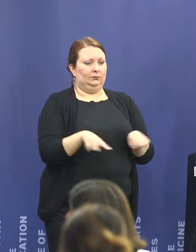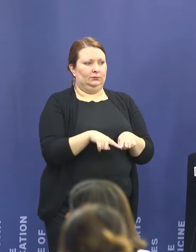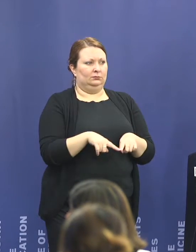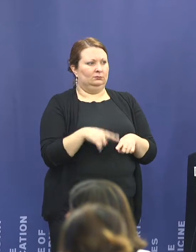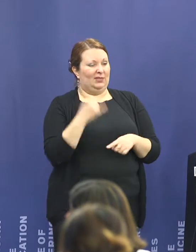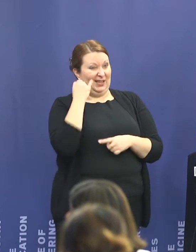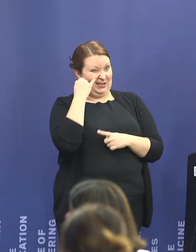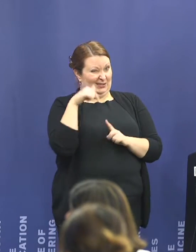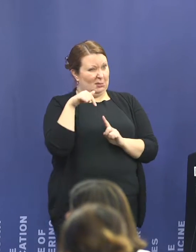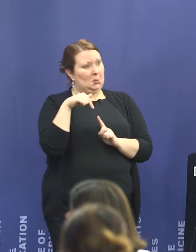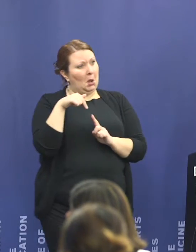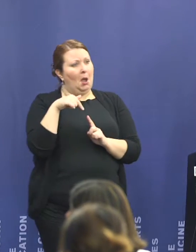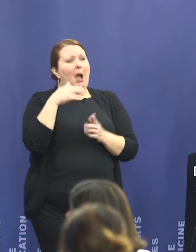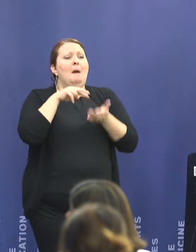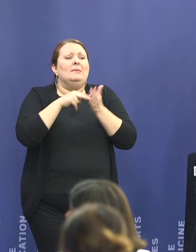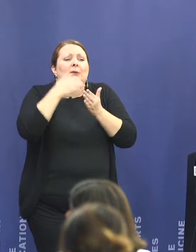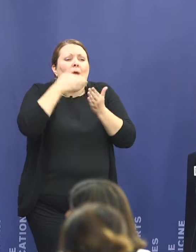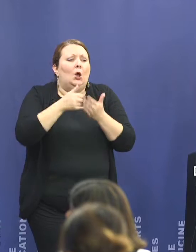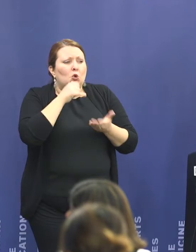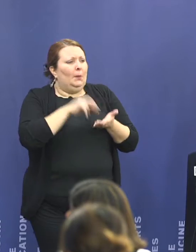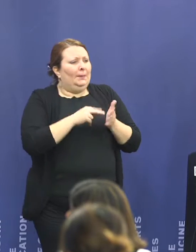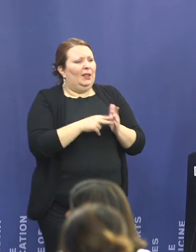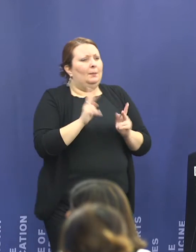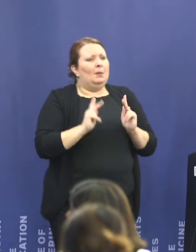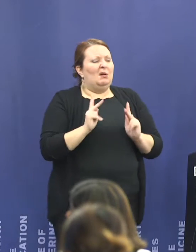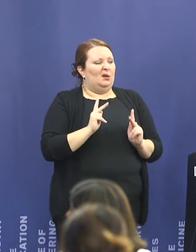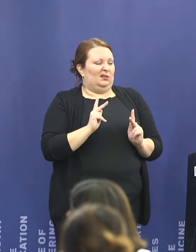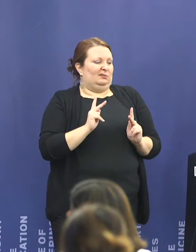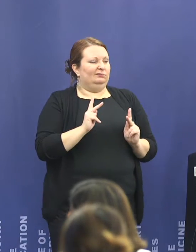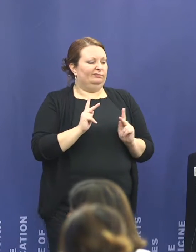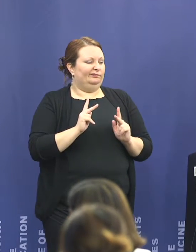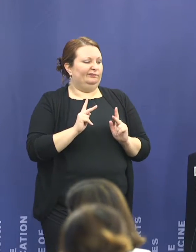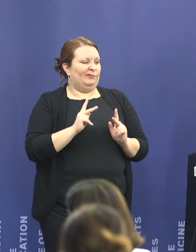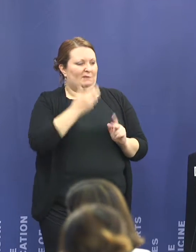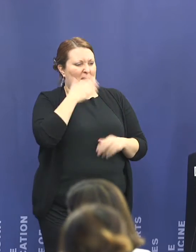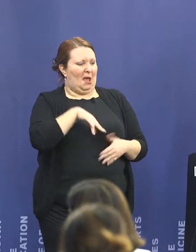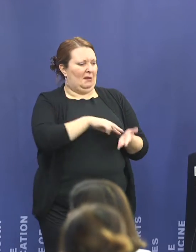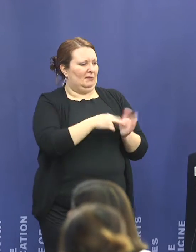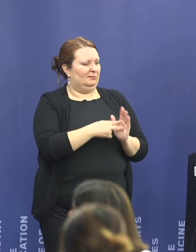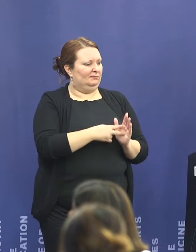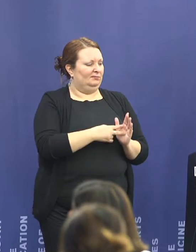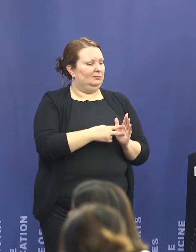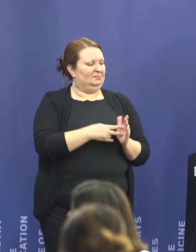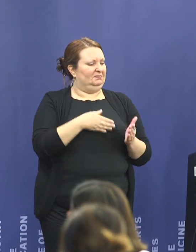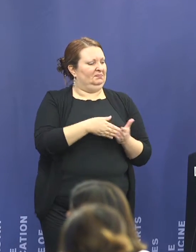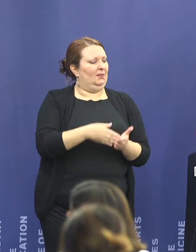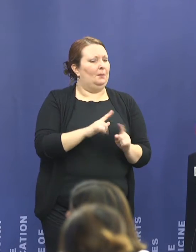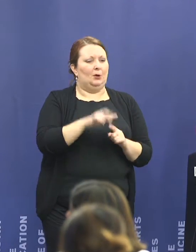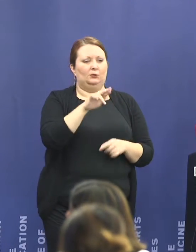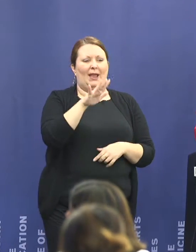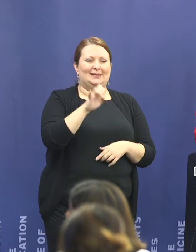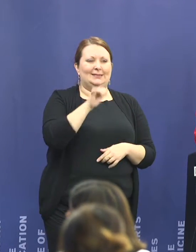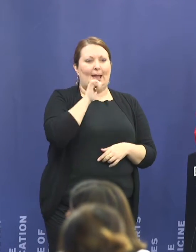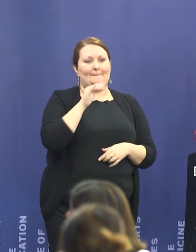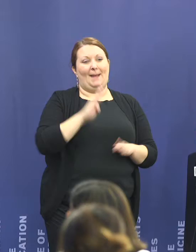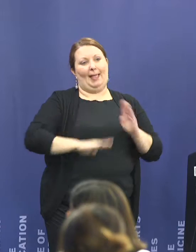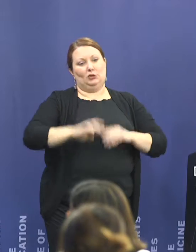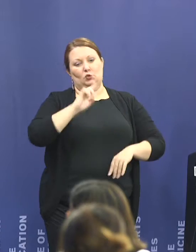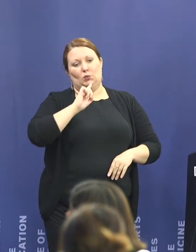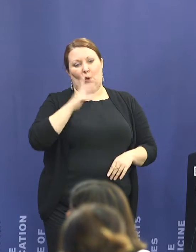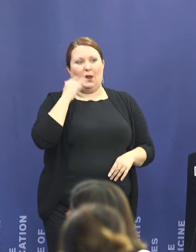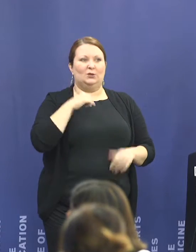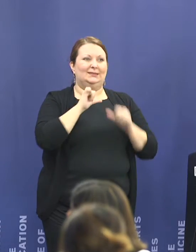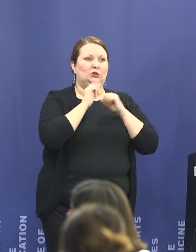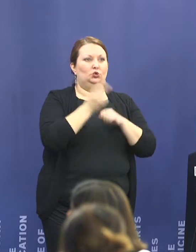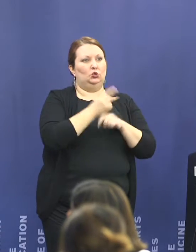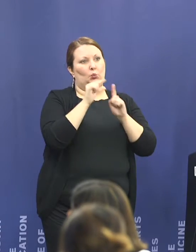one that is well-intentioned. I'm not saying that these are people who are mal-intentioned, but the idea is race is not biologically real, so why should we